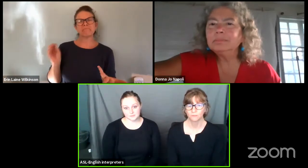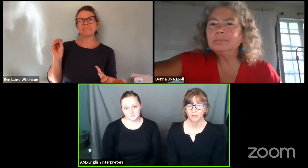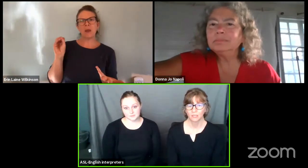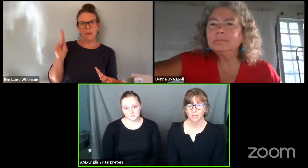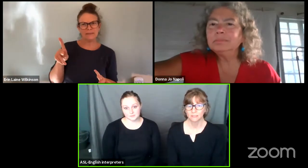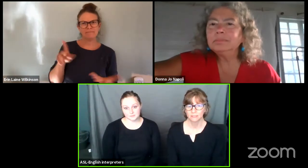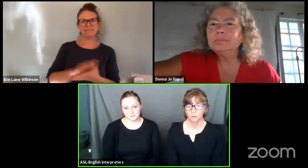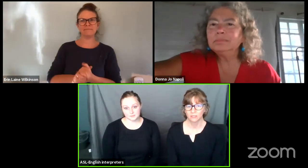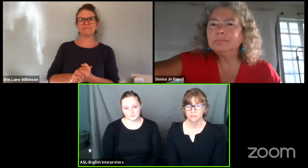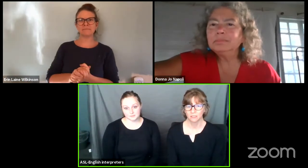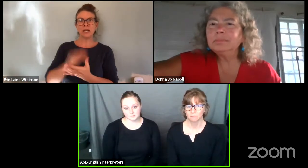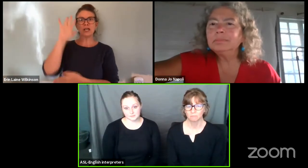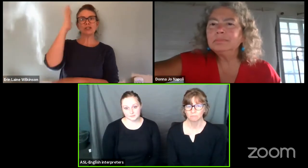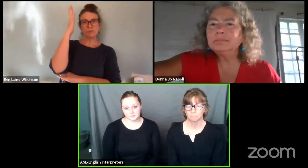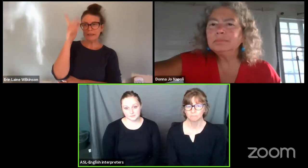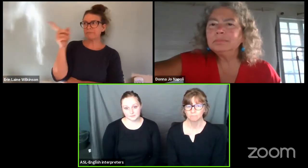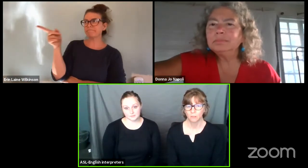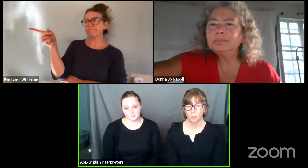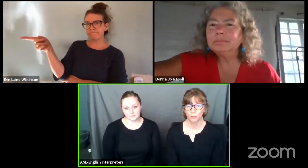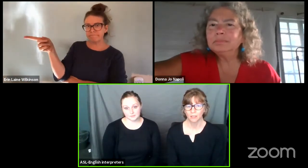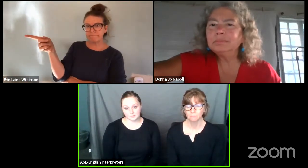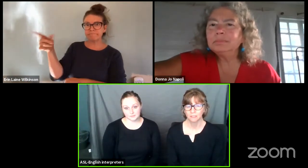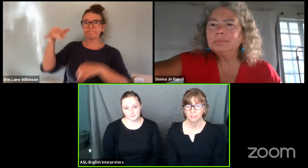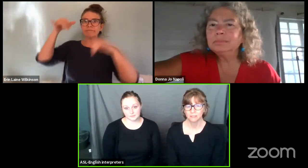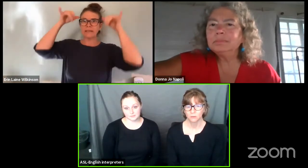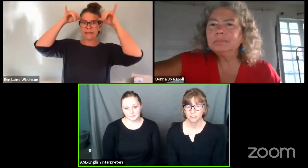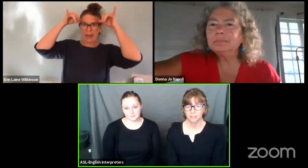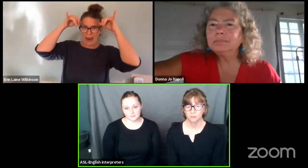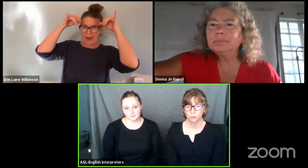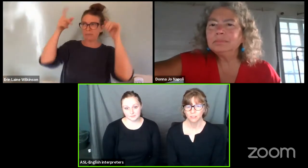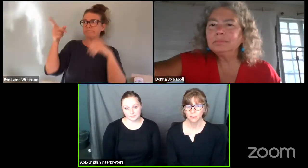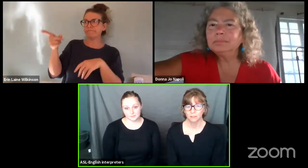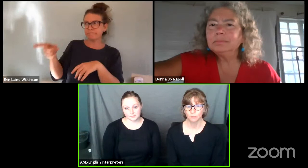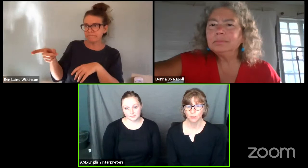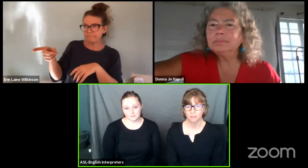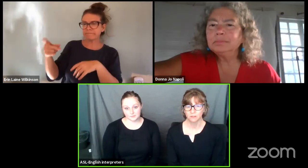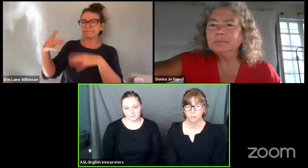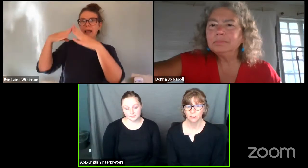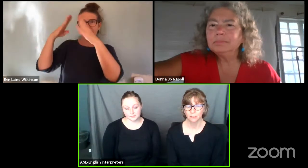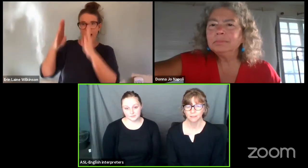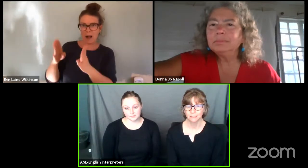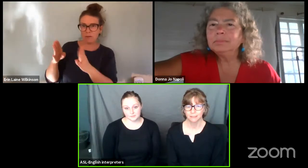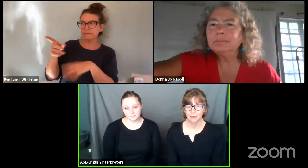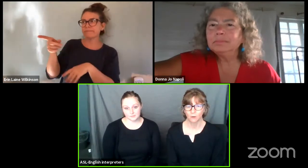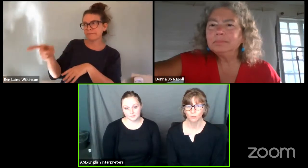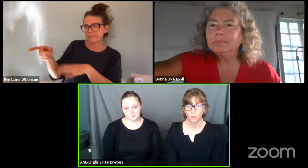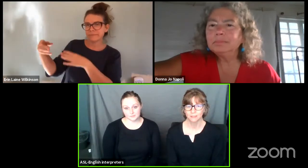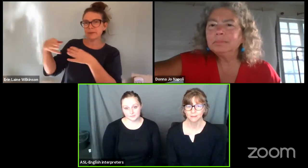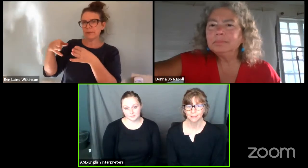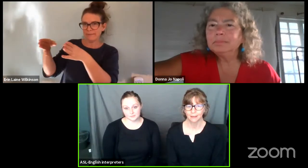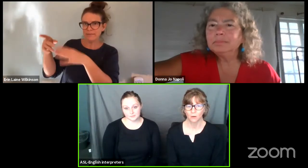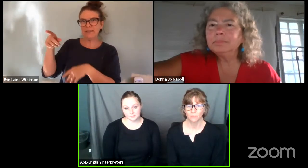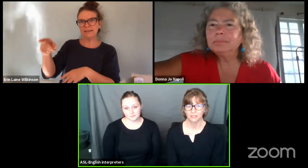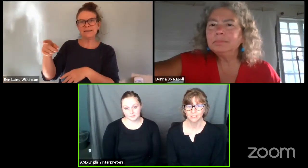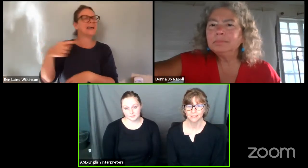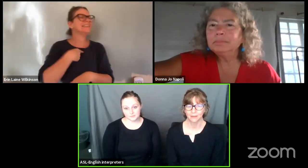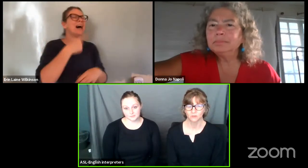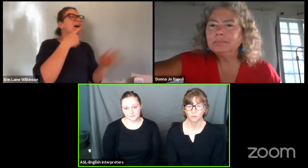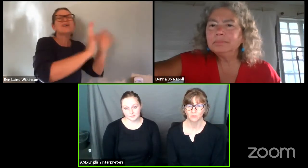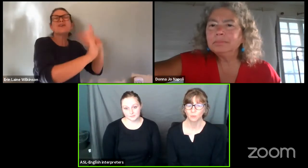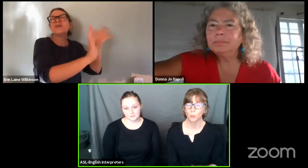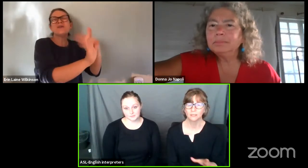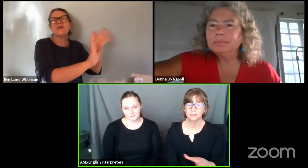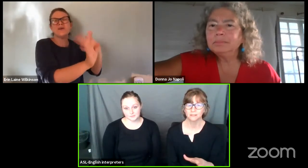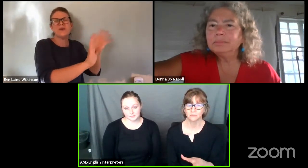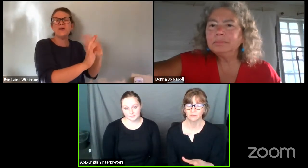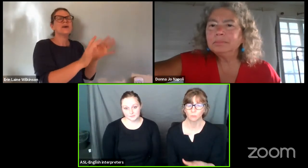board. And so he's thinking, okay. So he said tree, and he pointed to the tree, and then he said cow and pointed to the cow, and then he did house